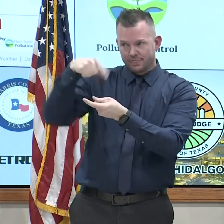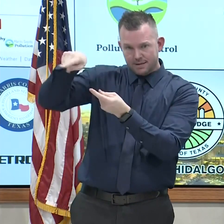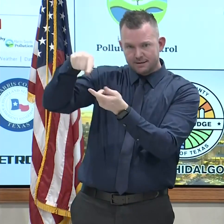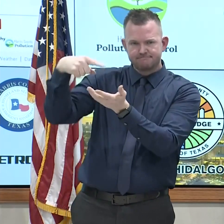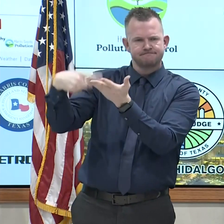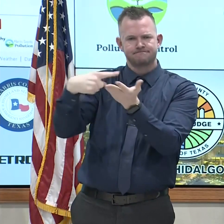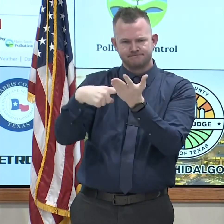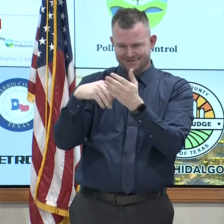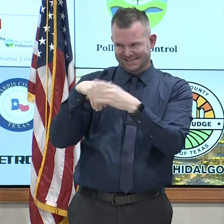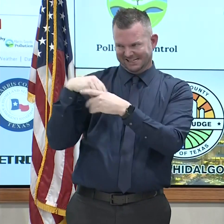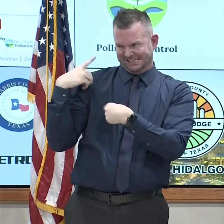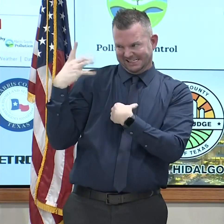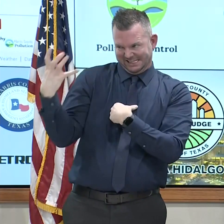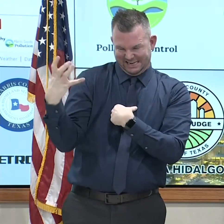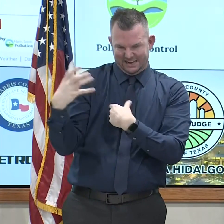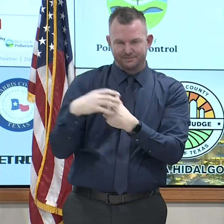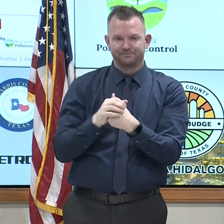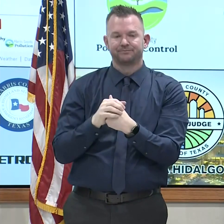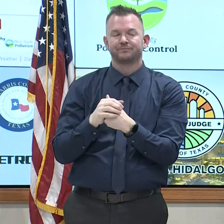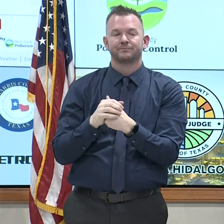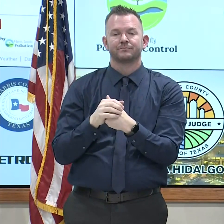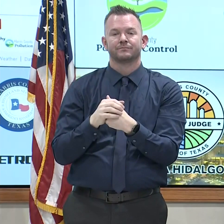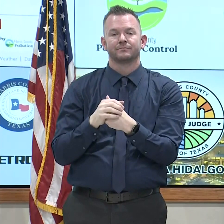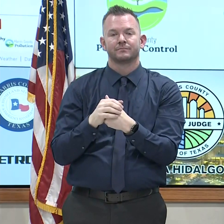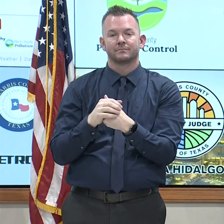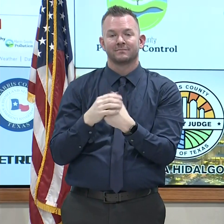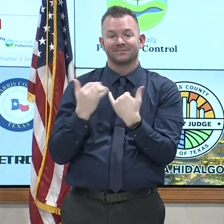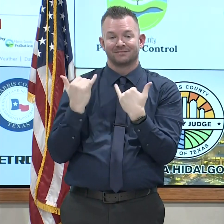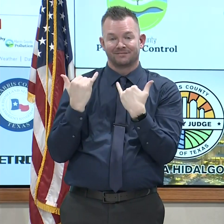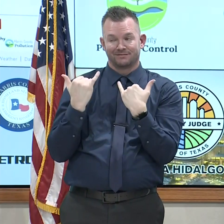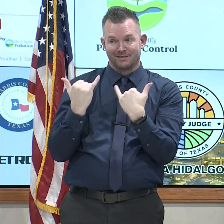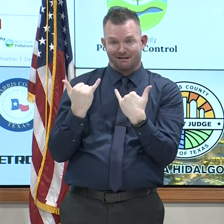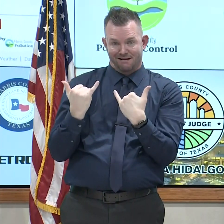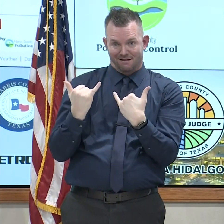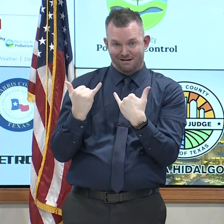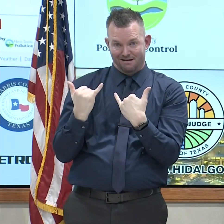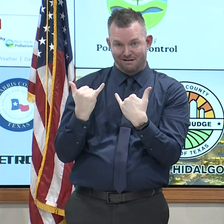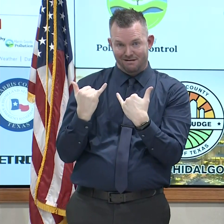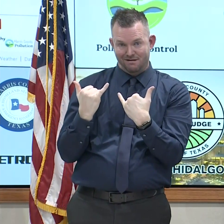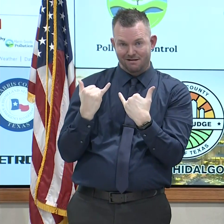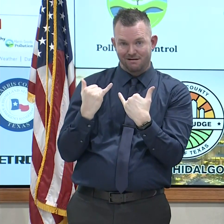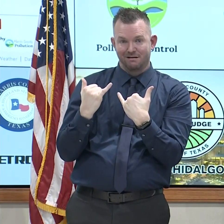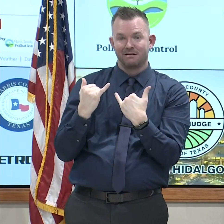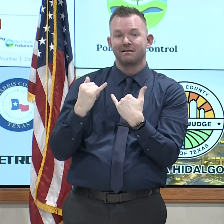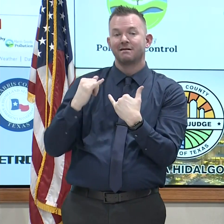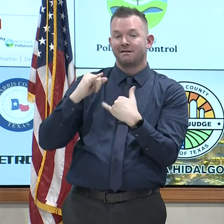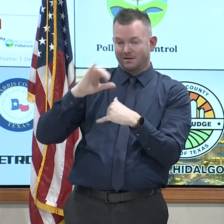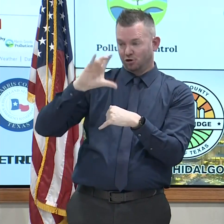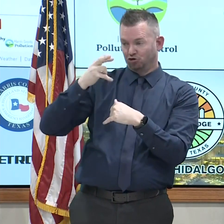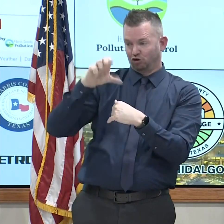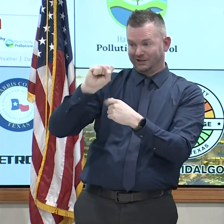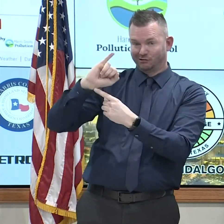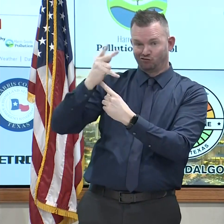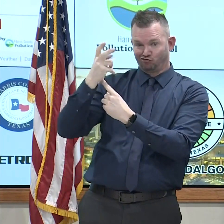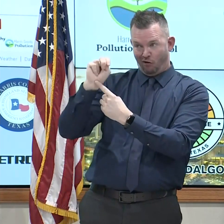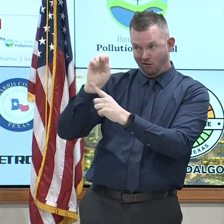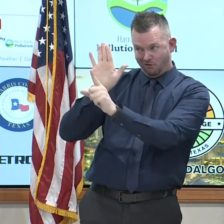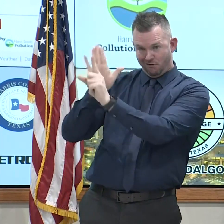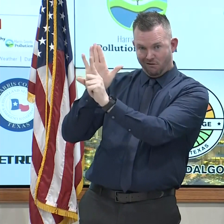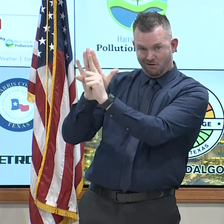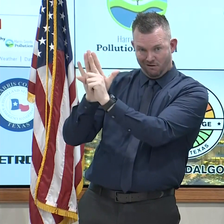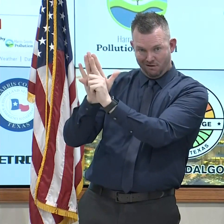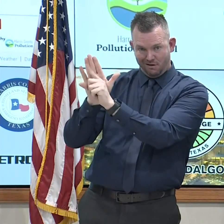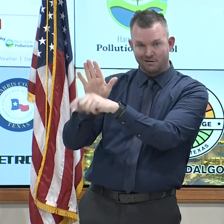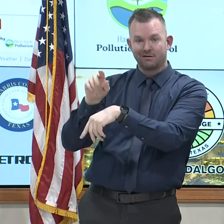ACC, with who I met with directly to secure this grant. We have Mustafa Beydoun from